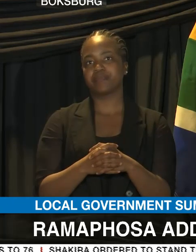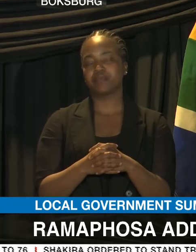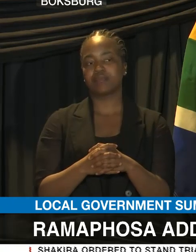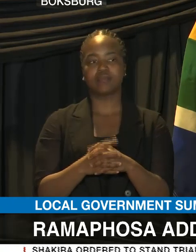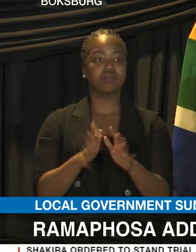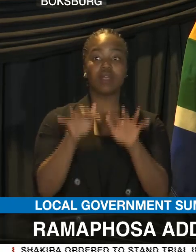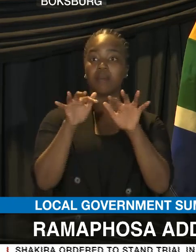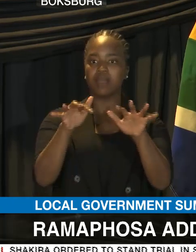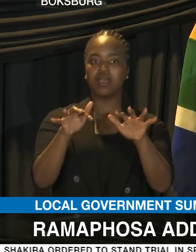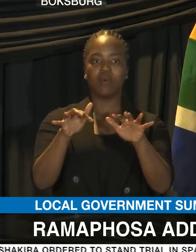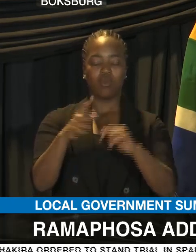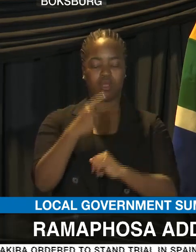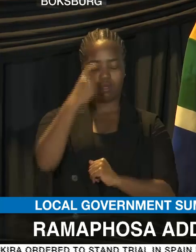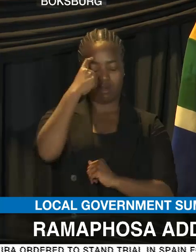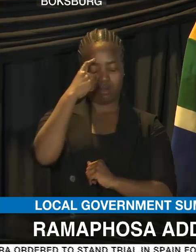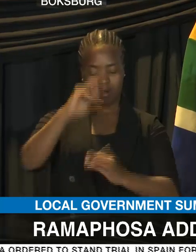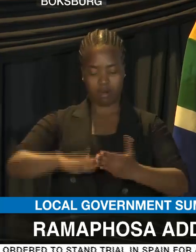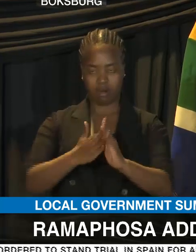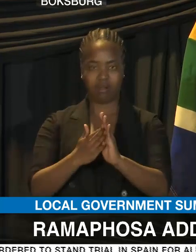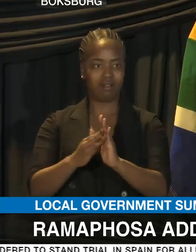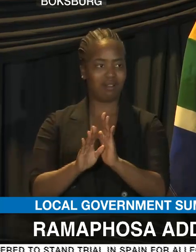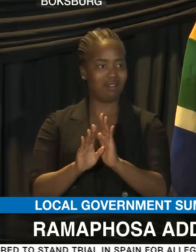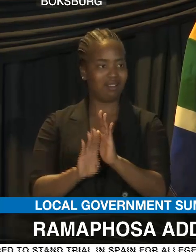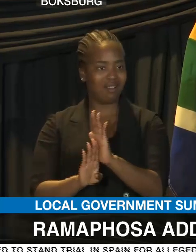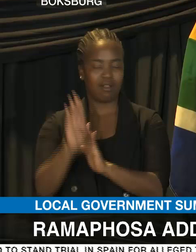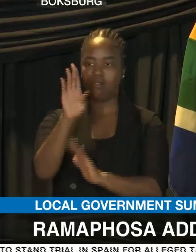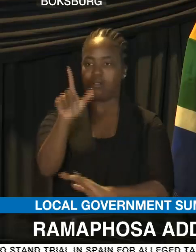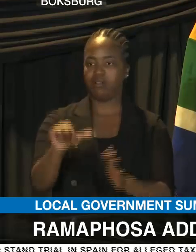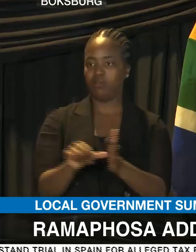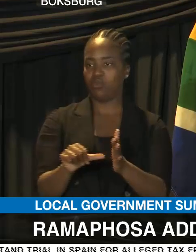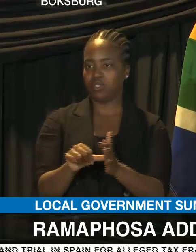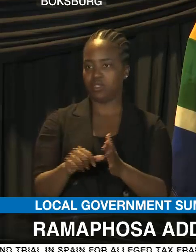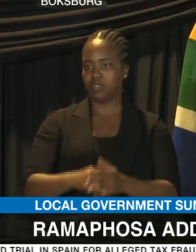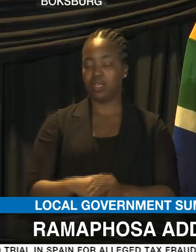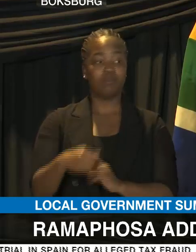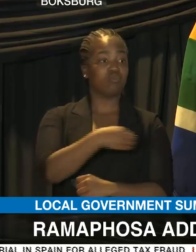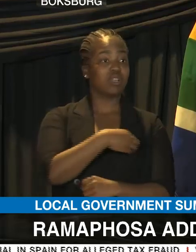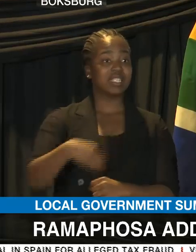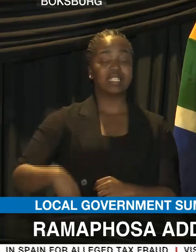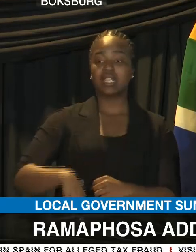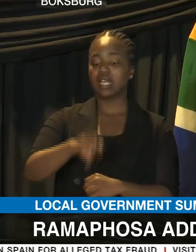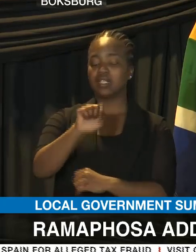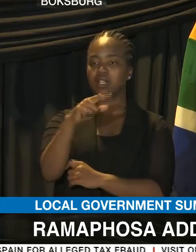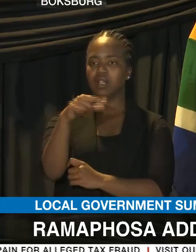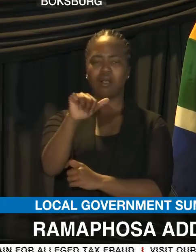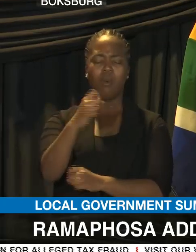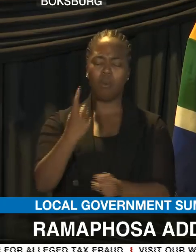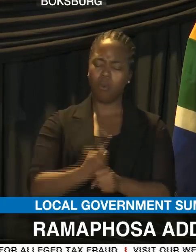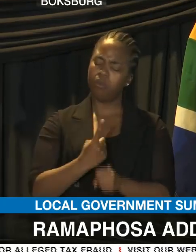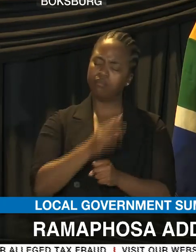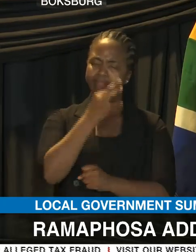of people-centered local government. The President of Salga always